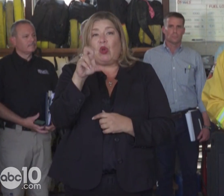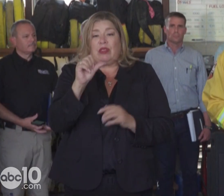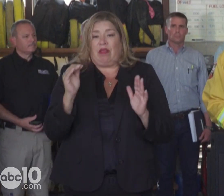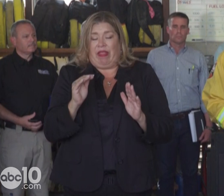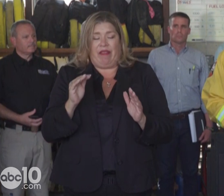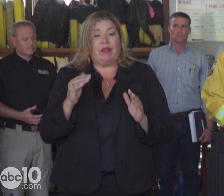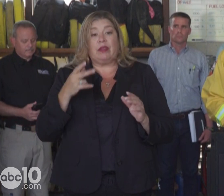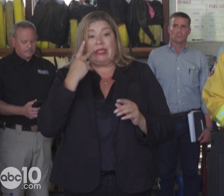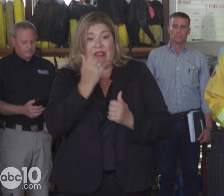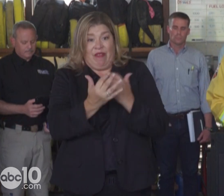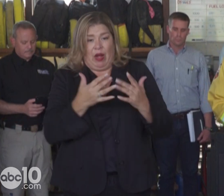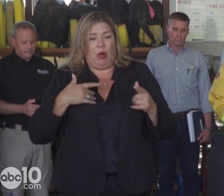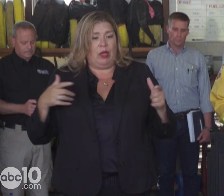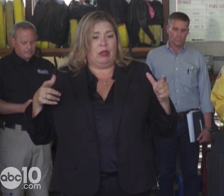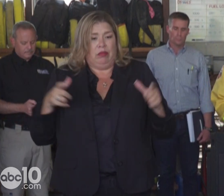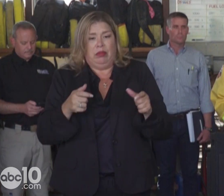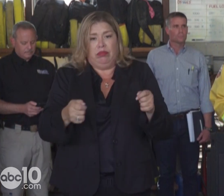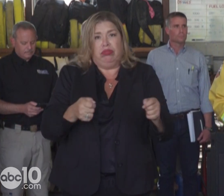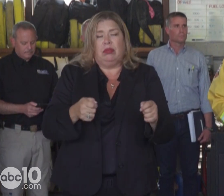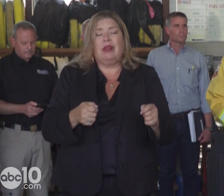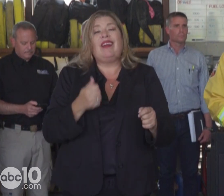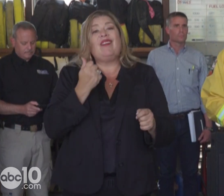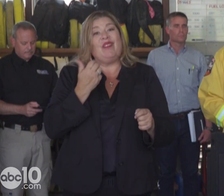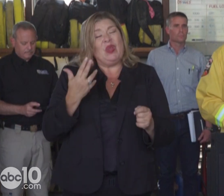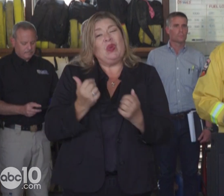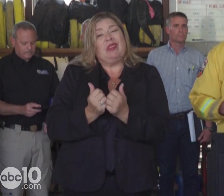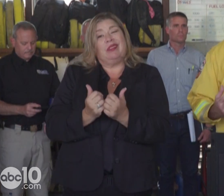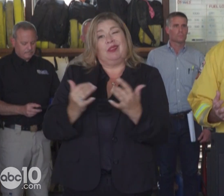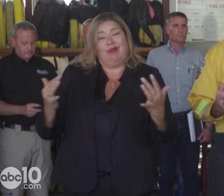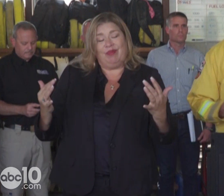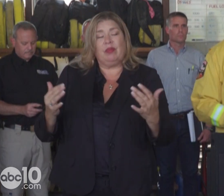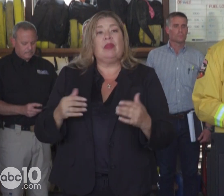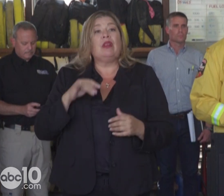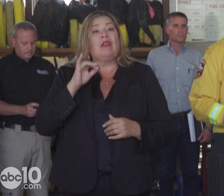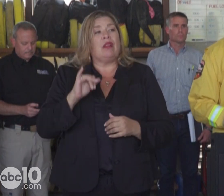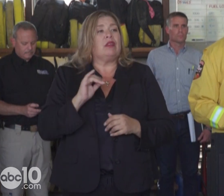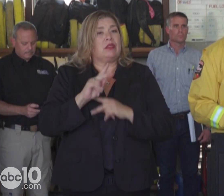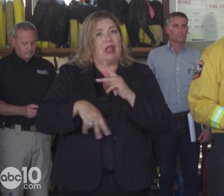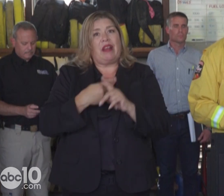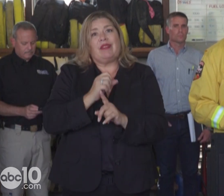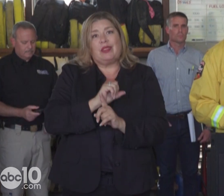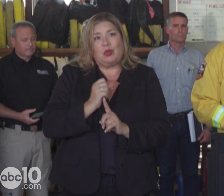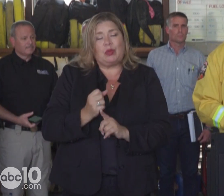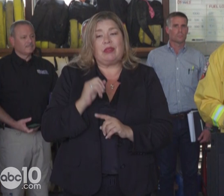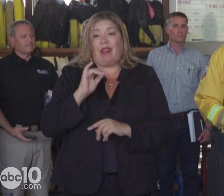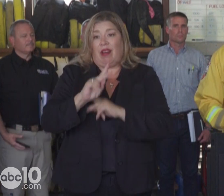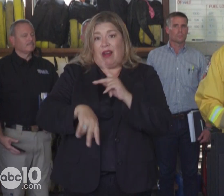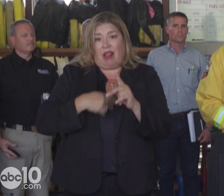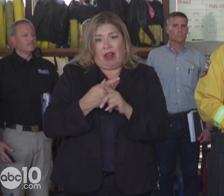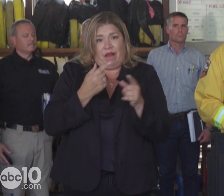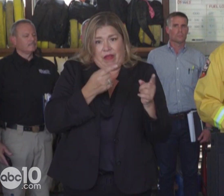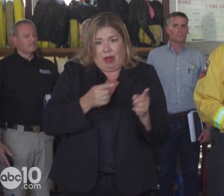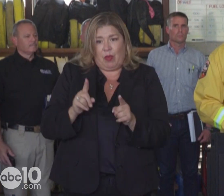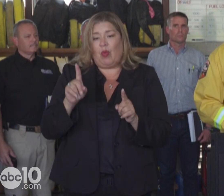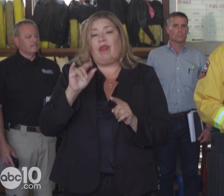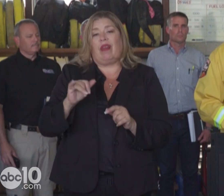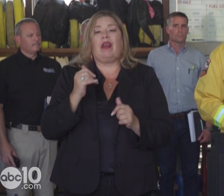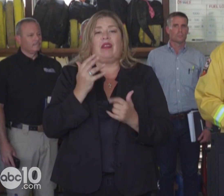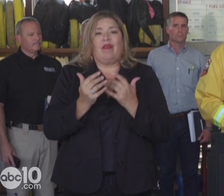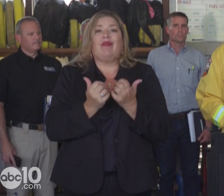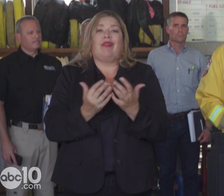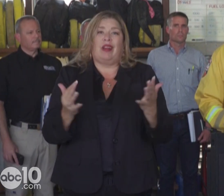very active. There are a few that have escaped. This is the kind of situation and season when those fires can